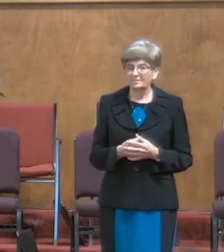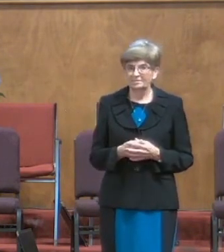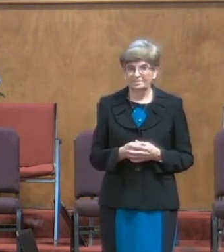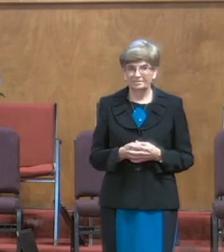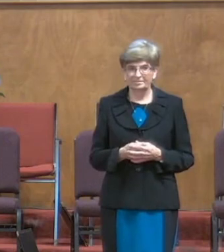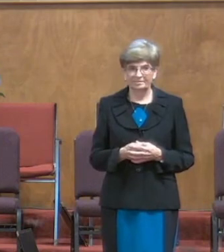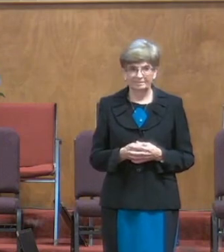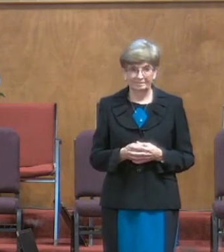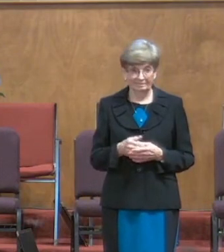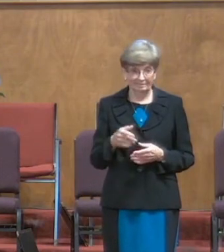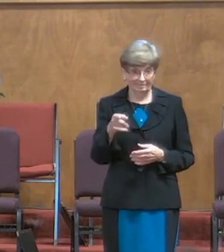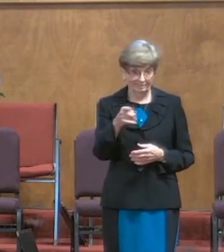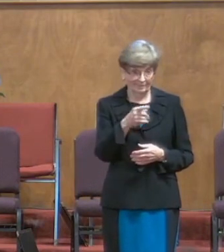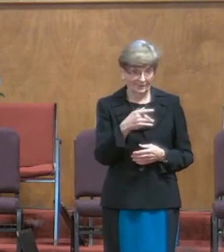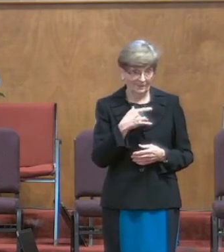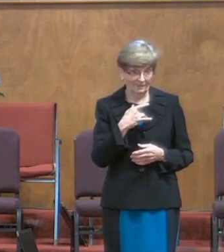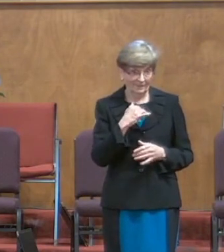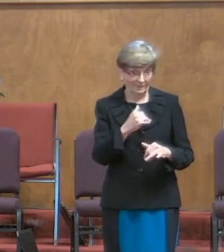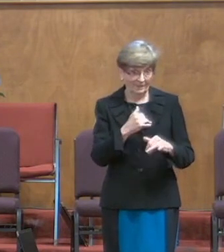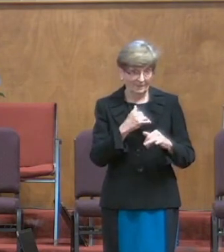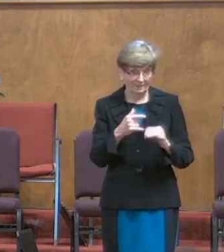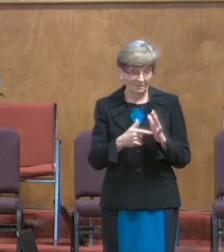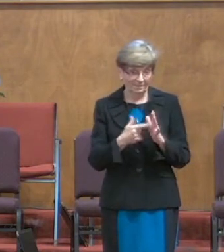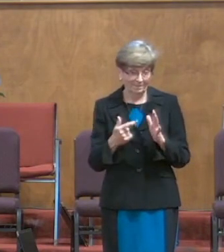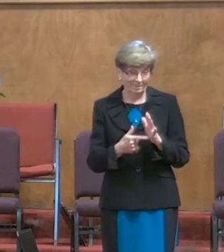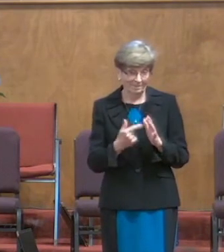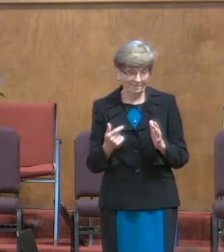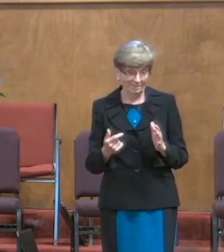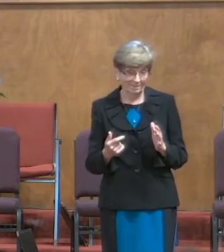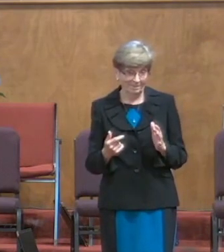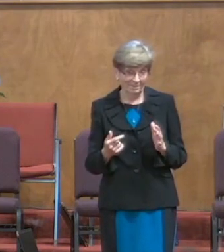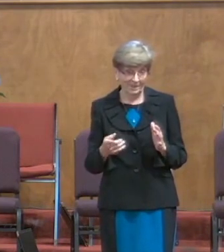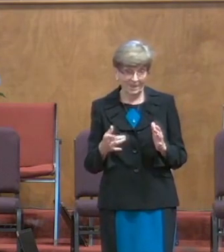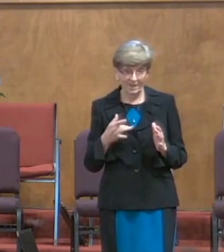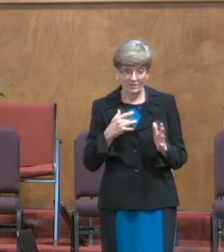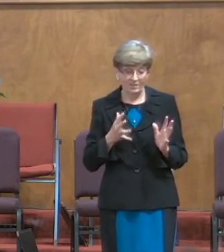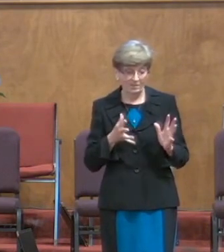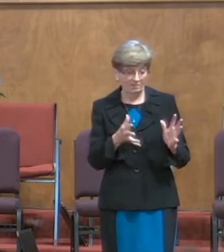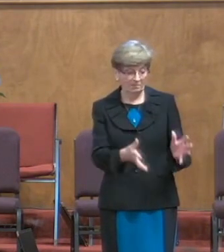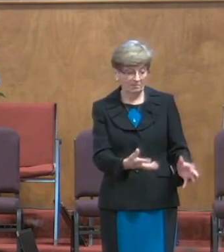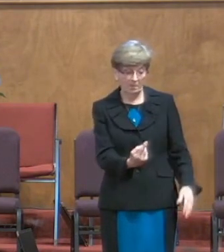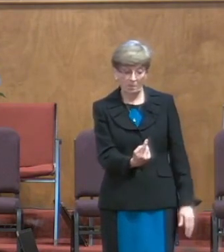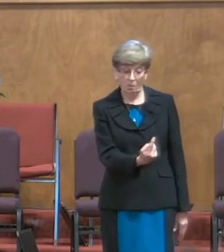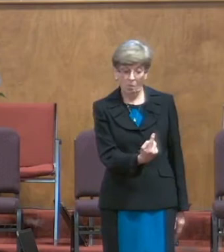Have you ever asked that question? Have you ever felt totally alone?